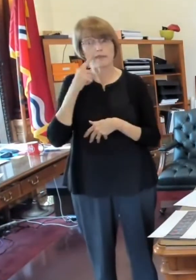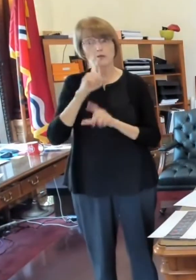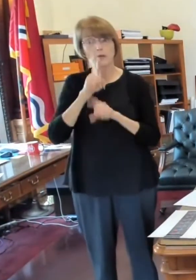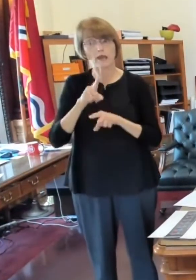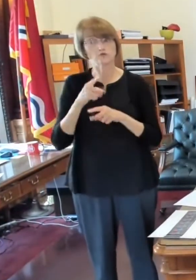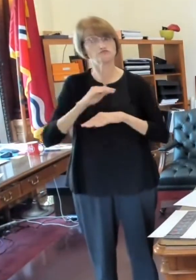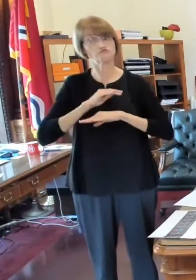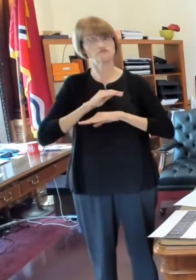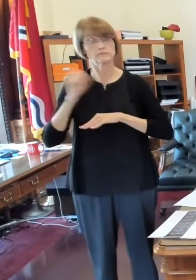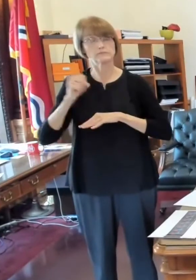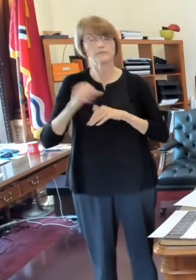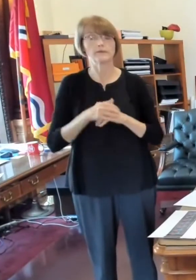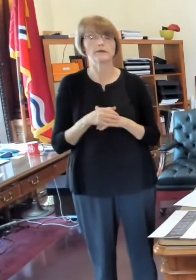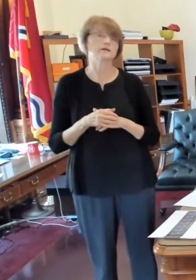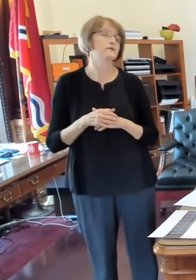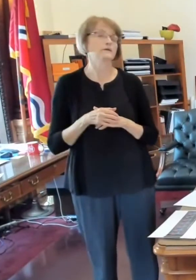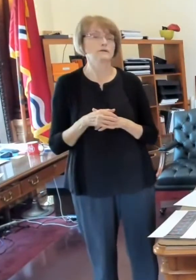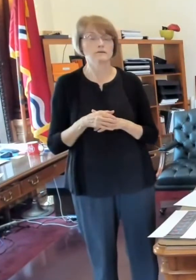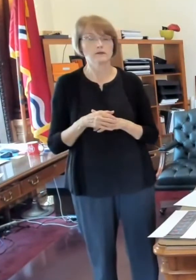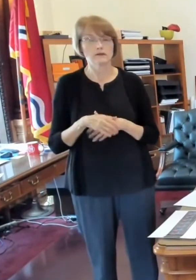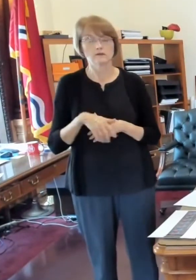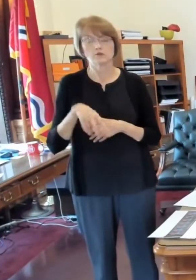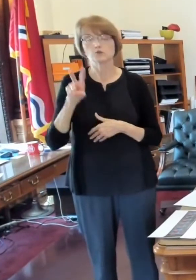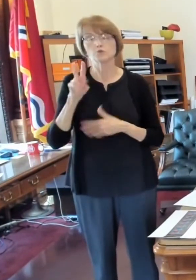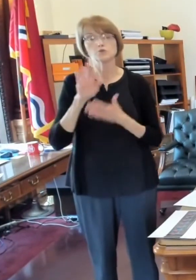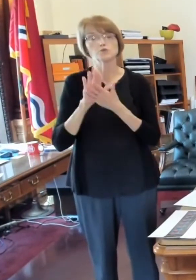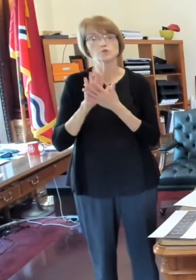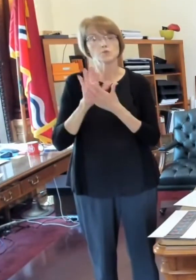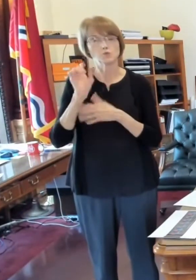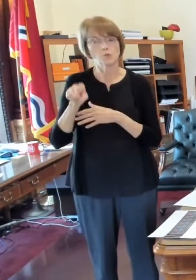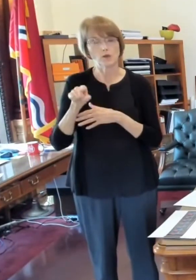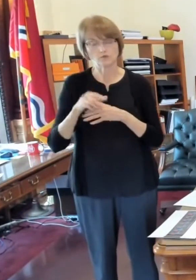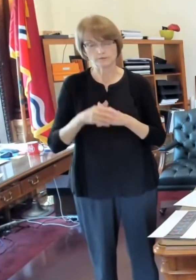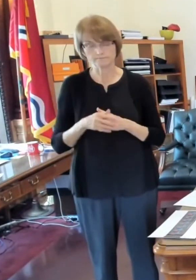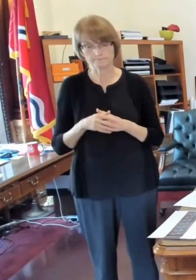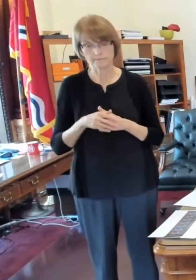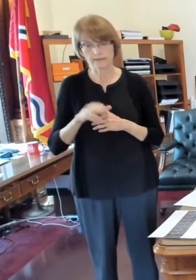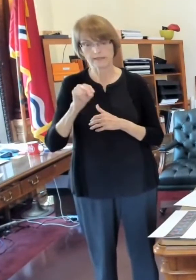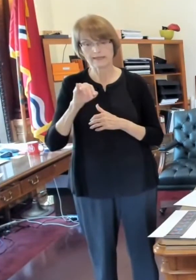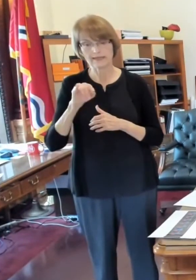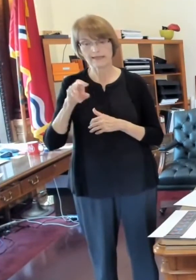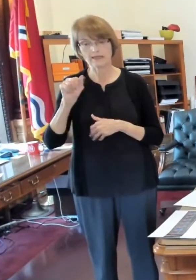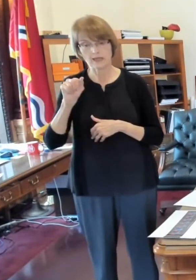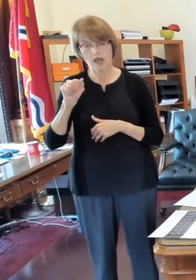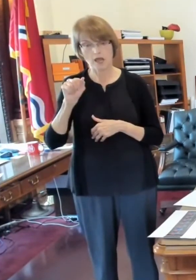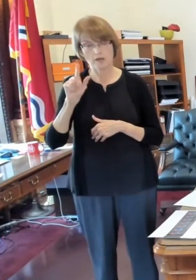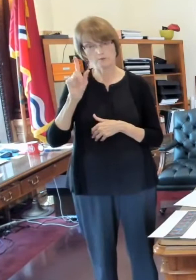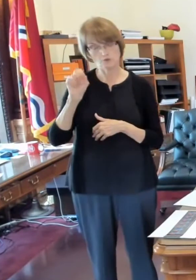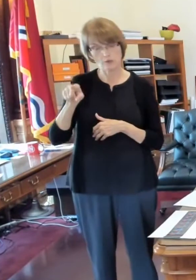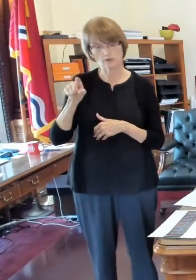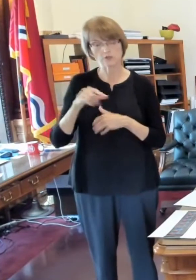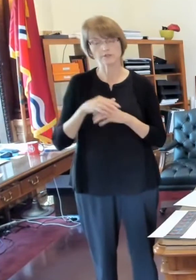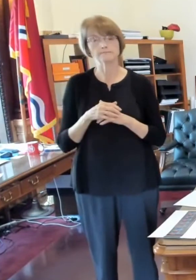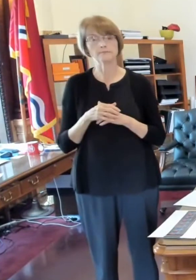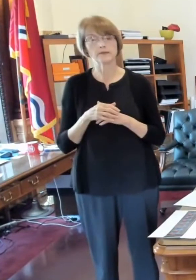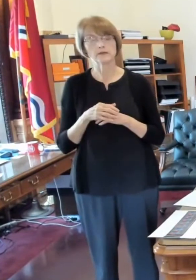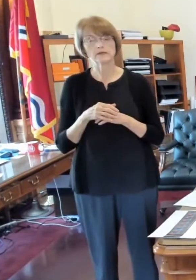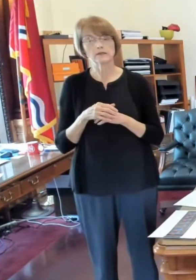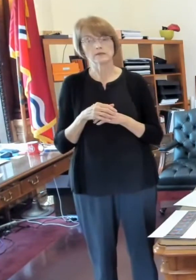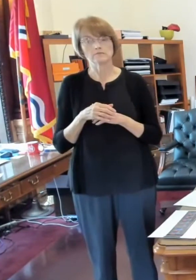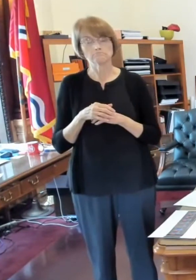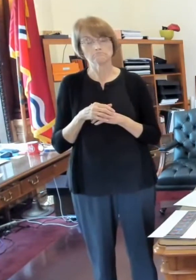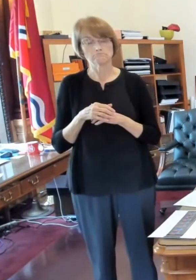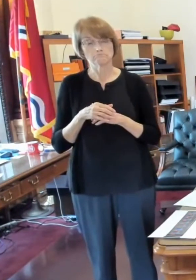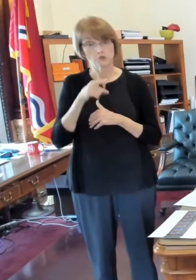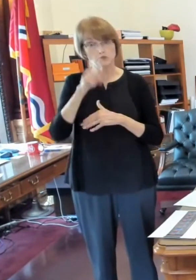Okay. A couple of schools questions today, Mayor. Mina's question has to do with whether or not you